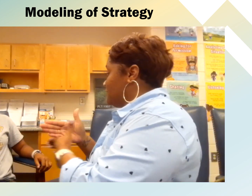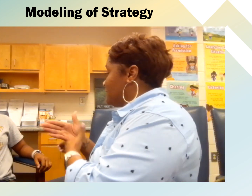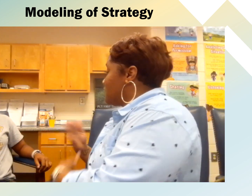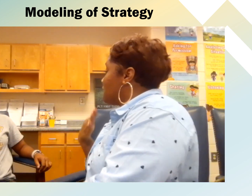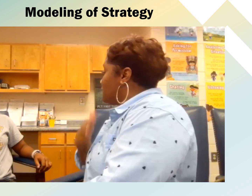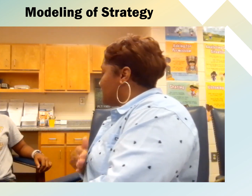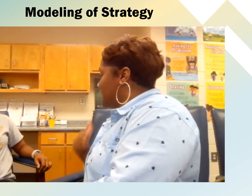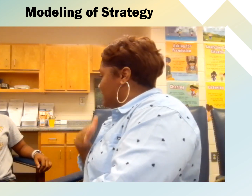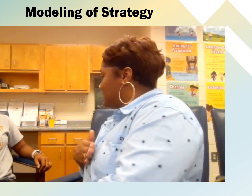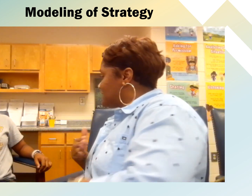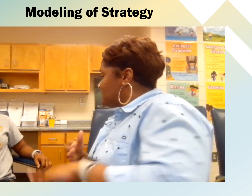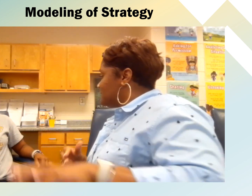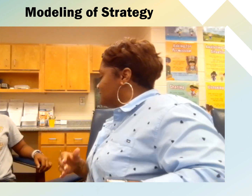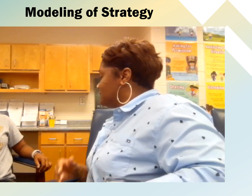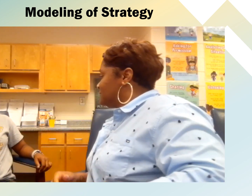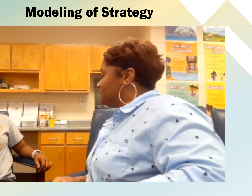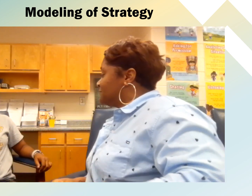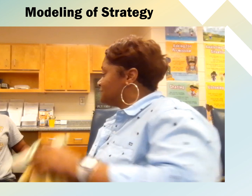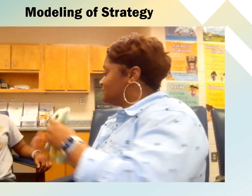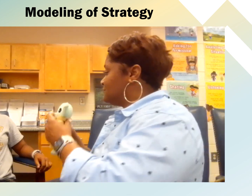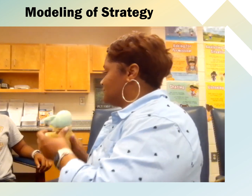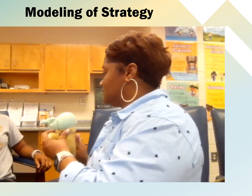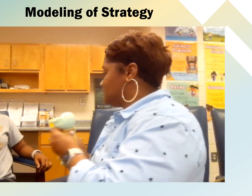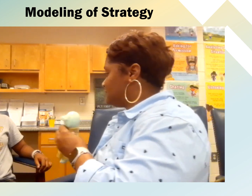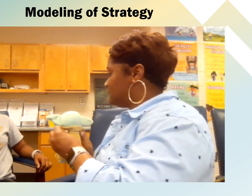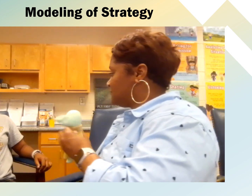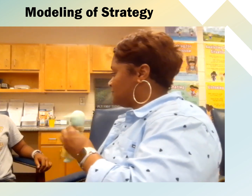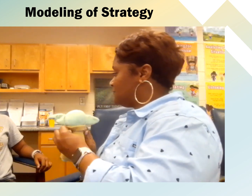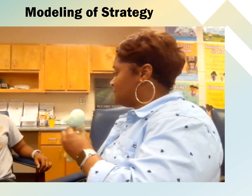Share, please.